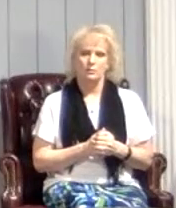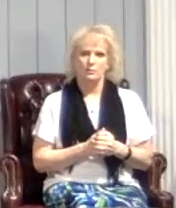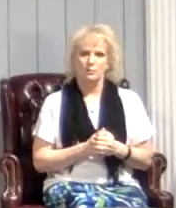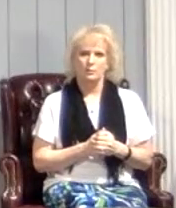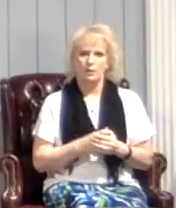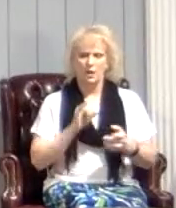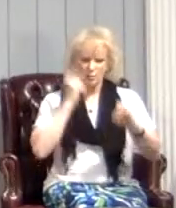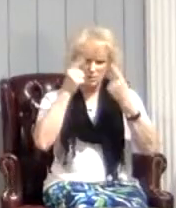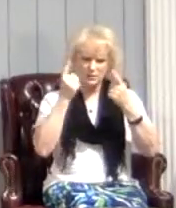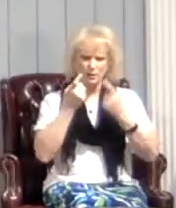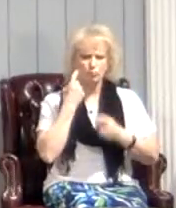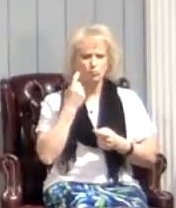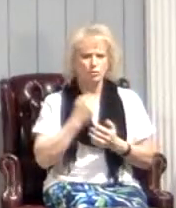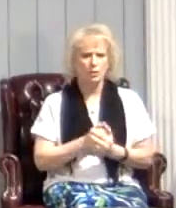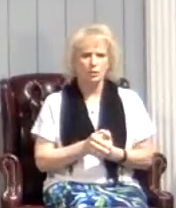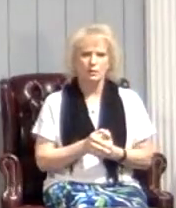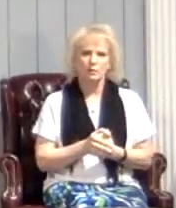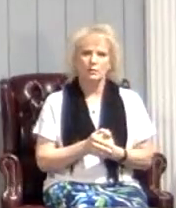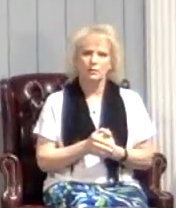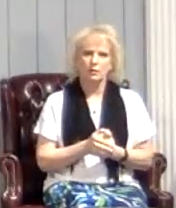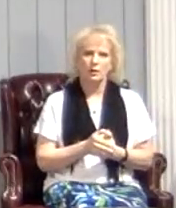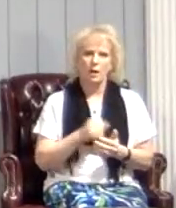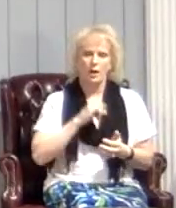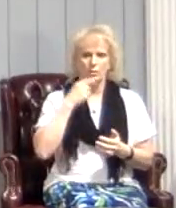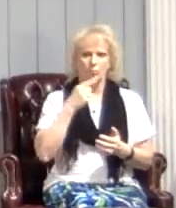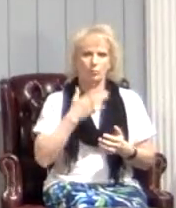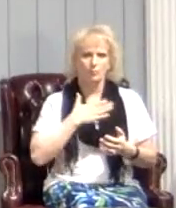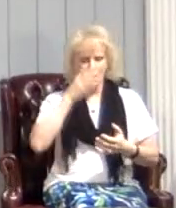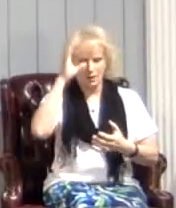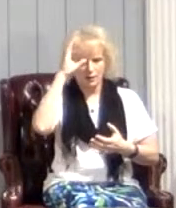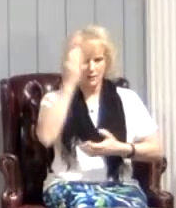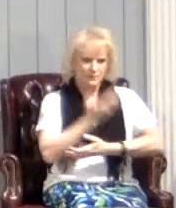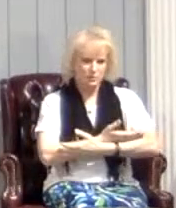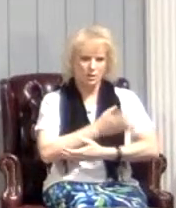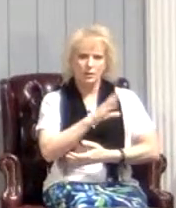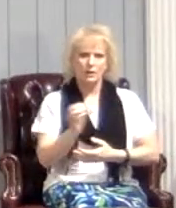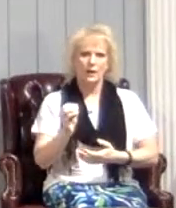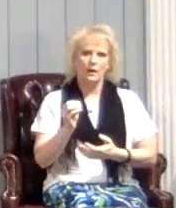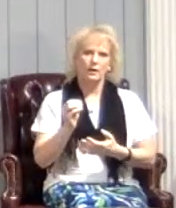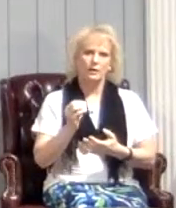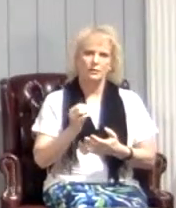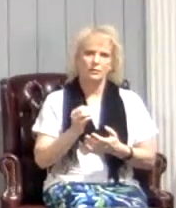I was thinking about this the other day. I told my son